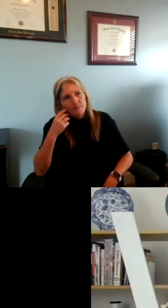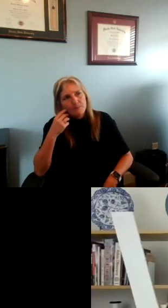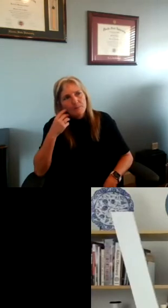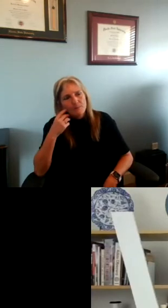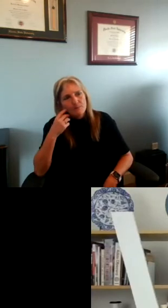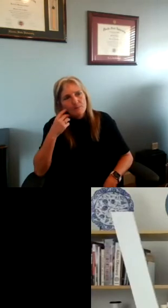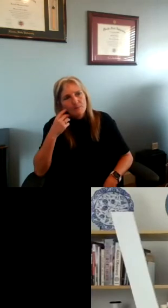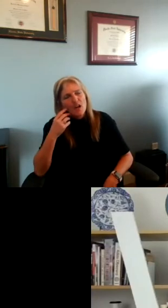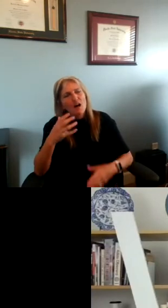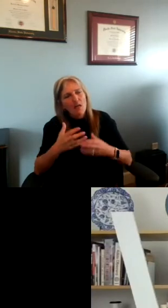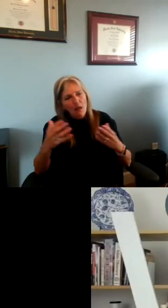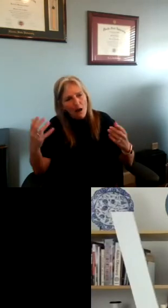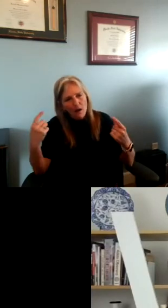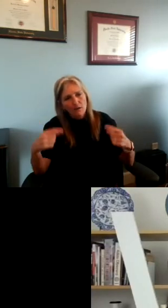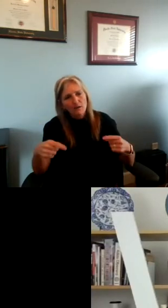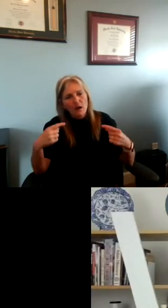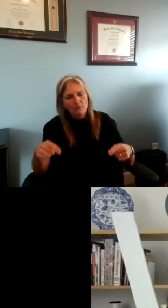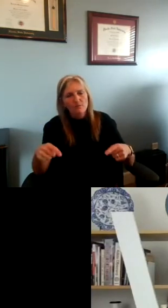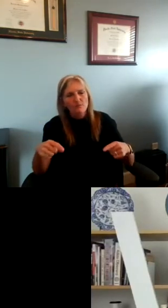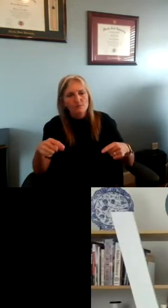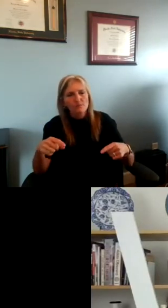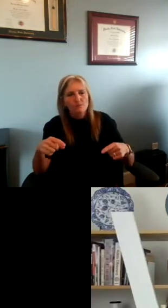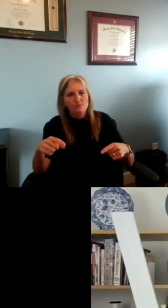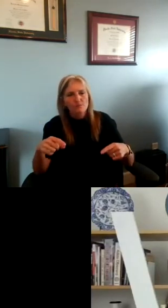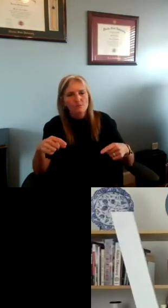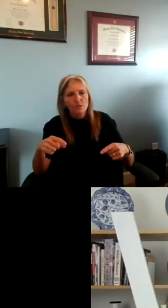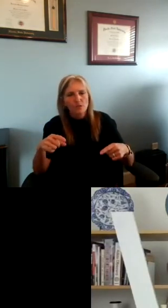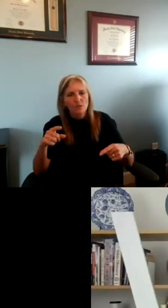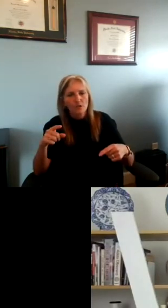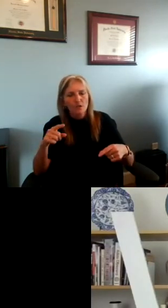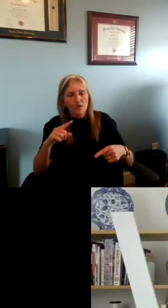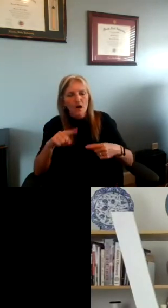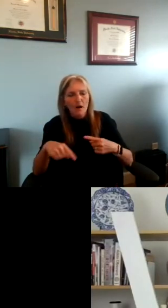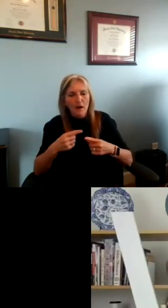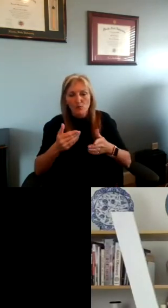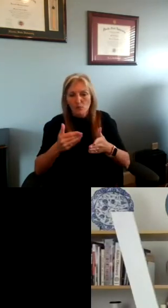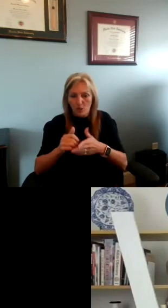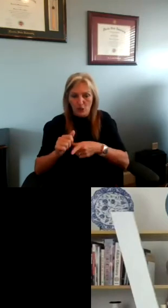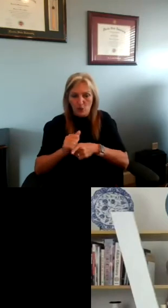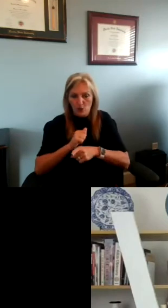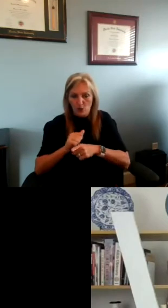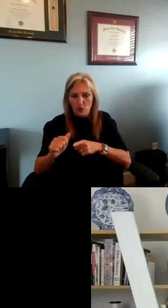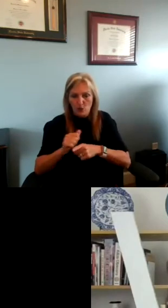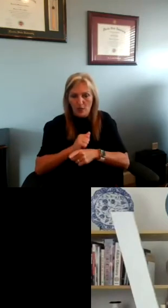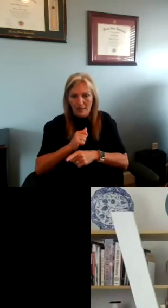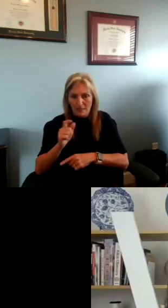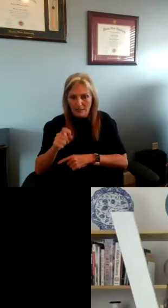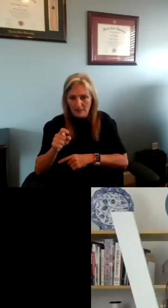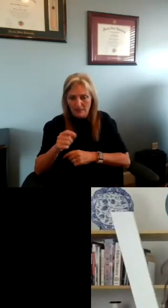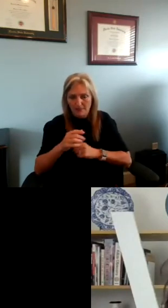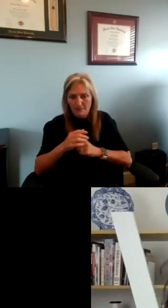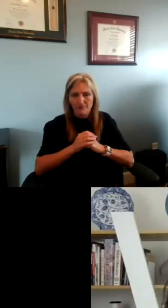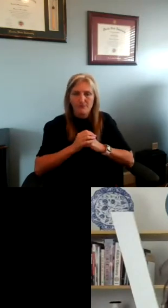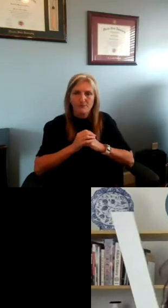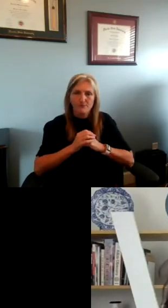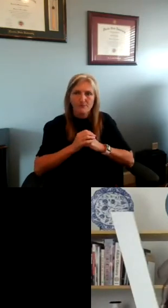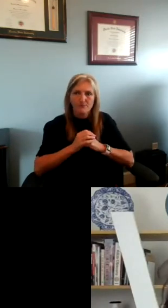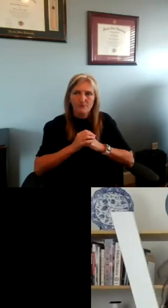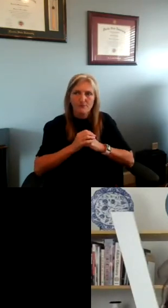there's a lot of controversy around whether retraining is what is needed.